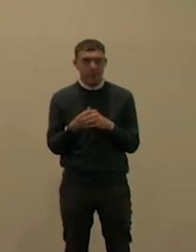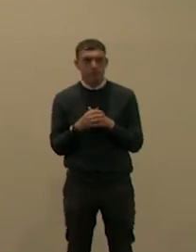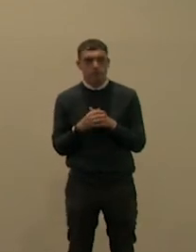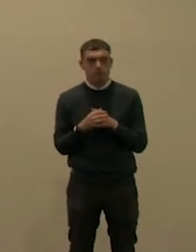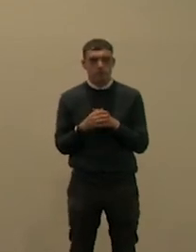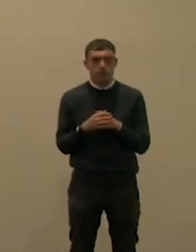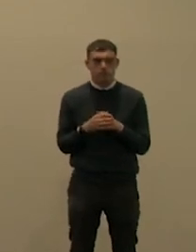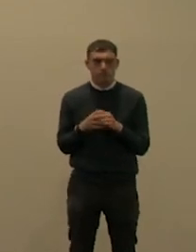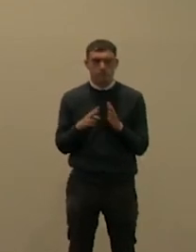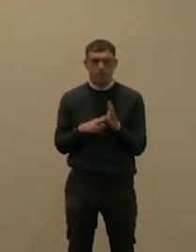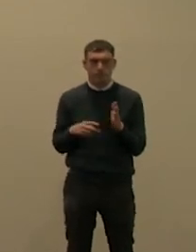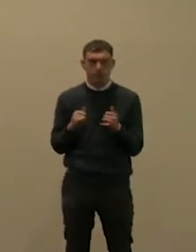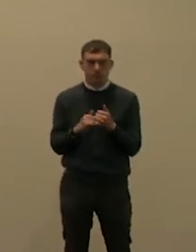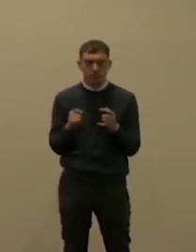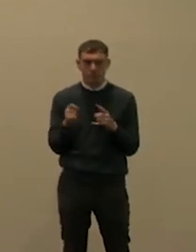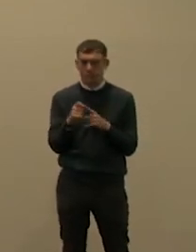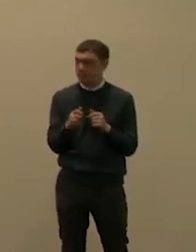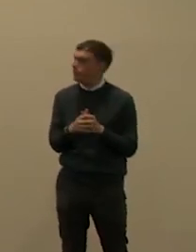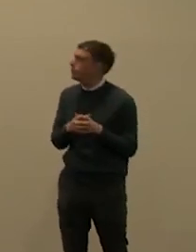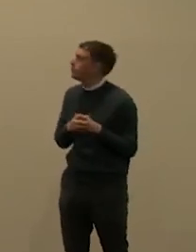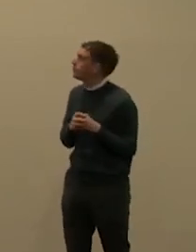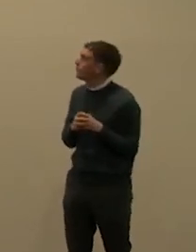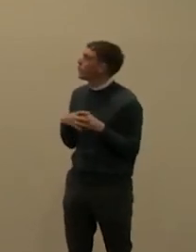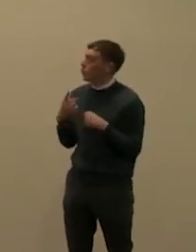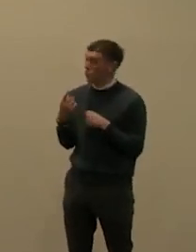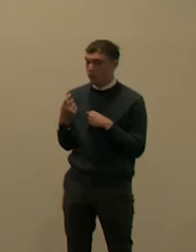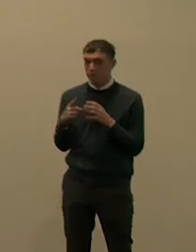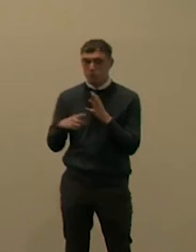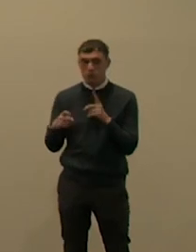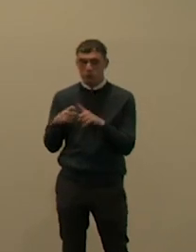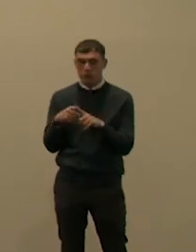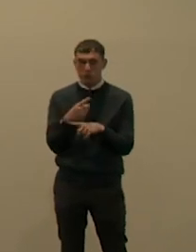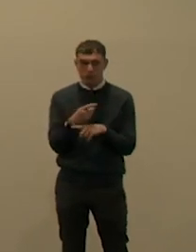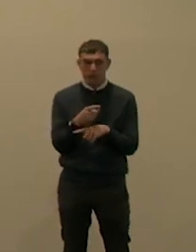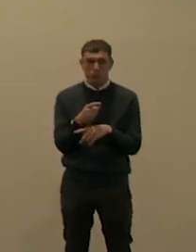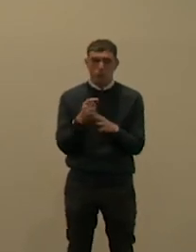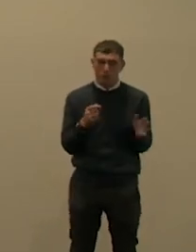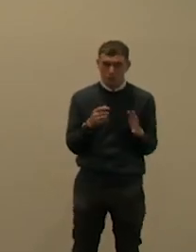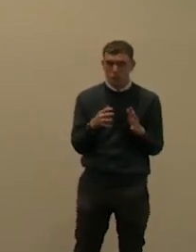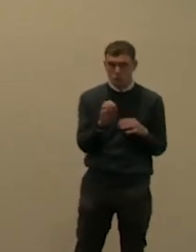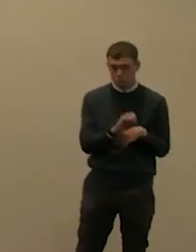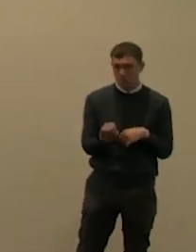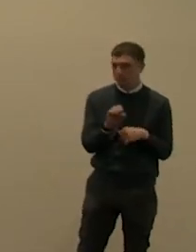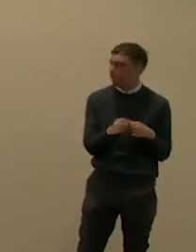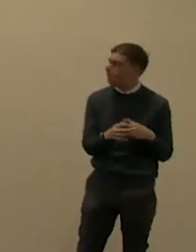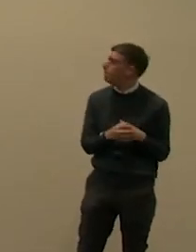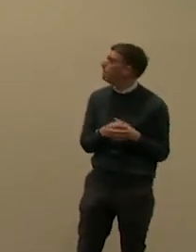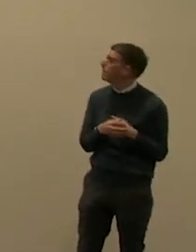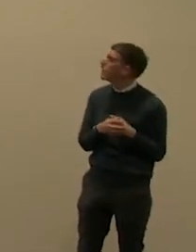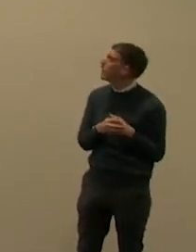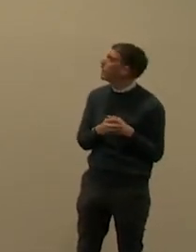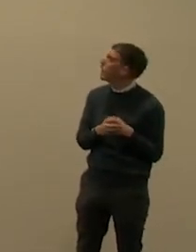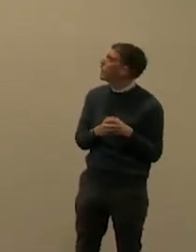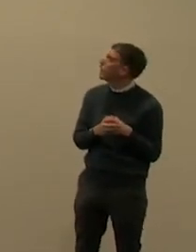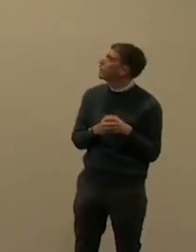At the end, we have here two connections, one for UK, one for West Europe. And you can